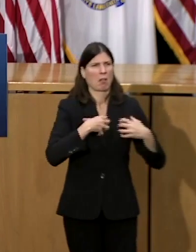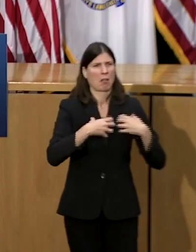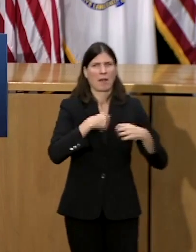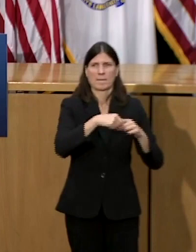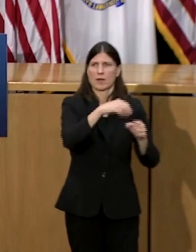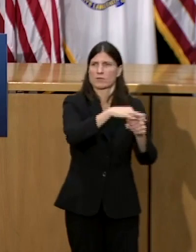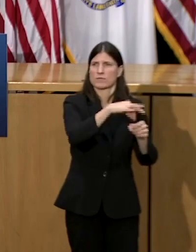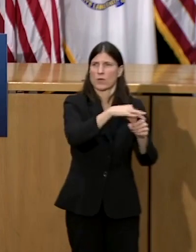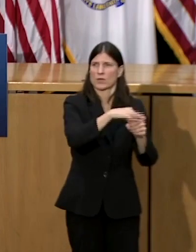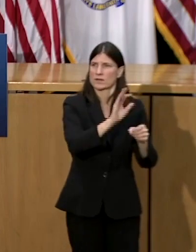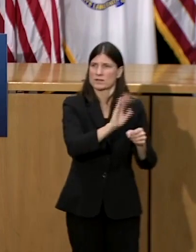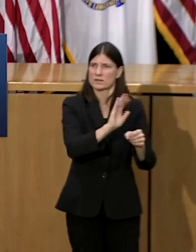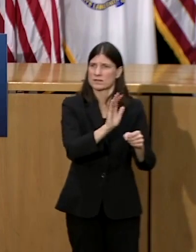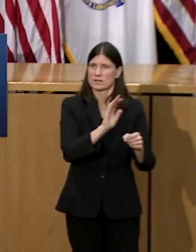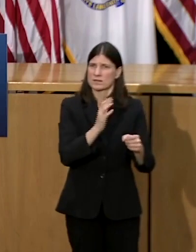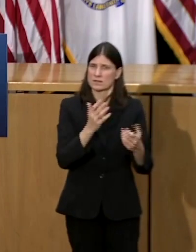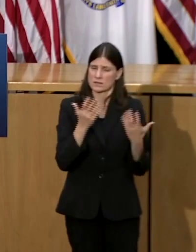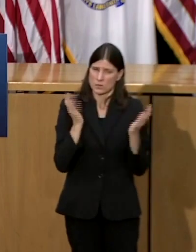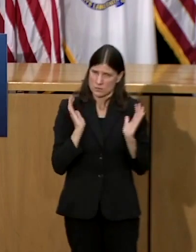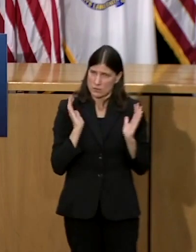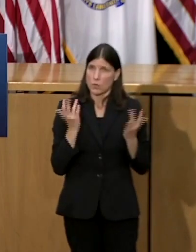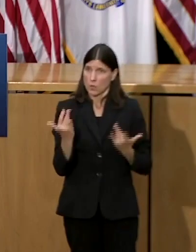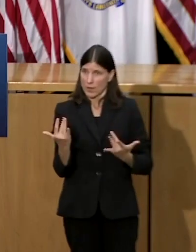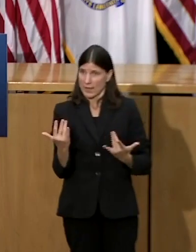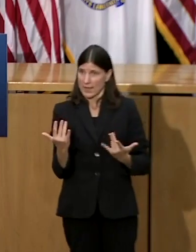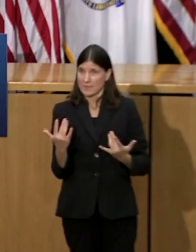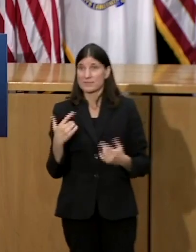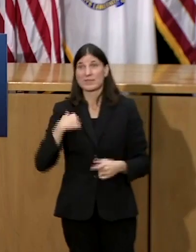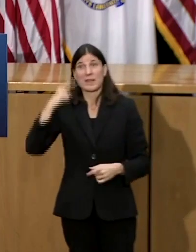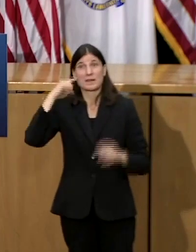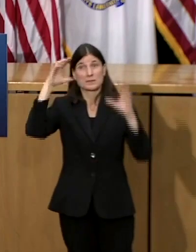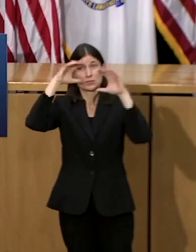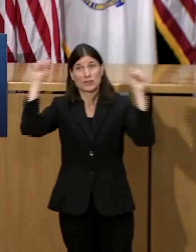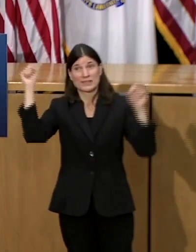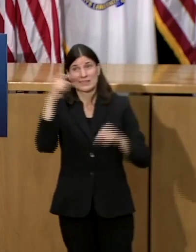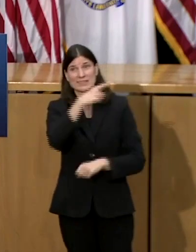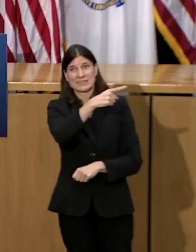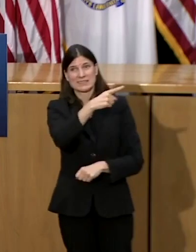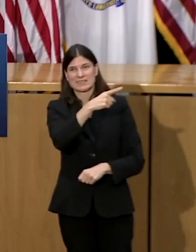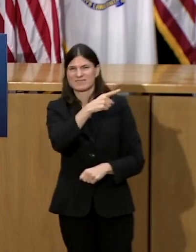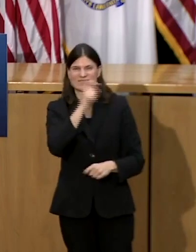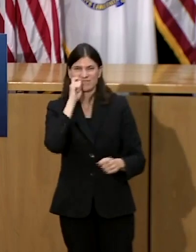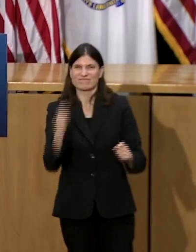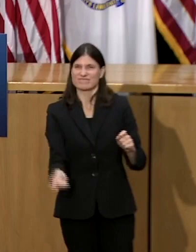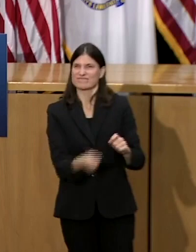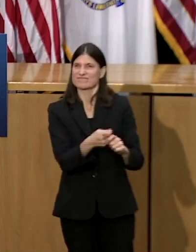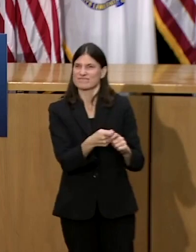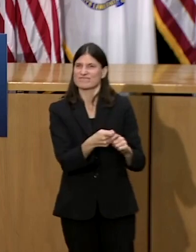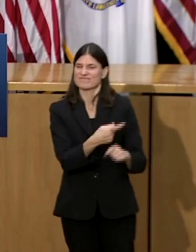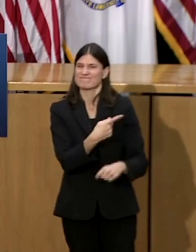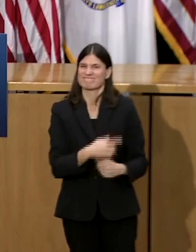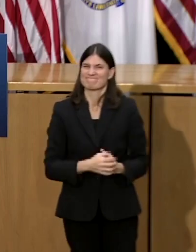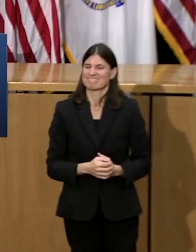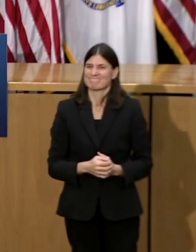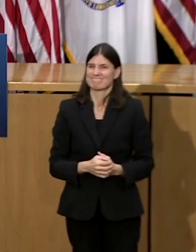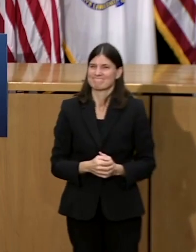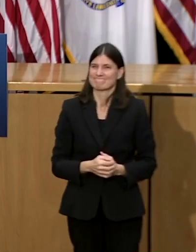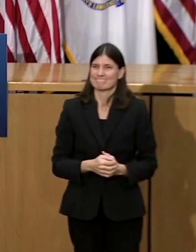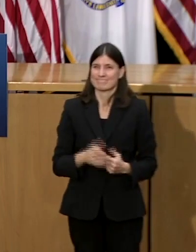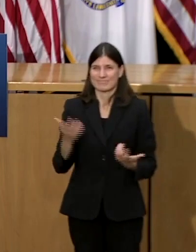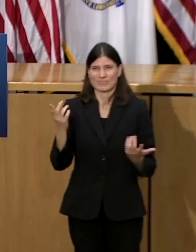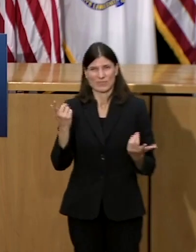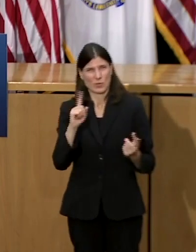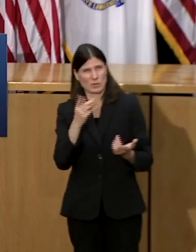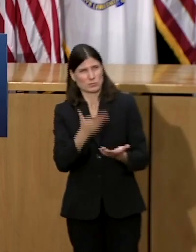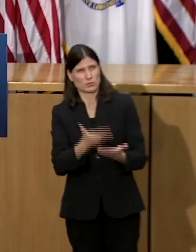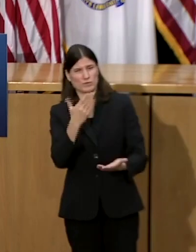I think the President's comments that there's some national conspiracy around this aren't supported by